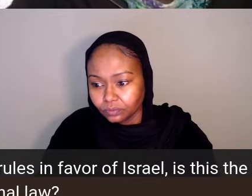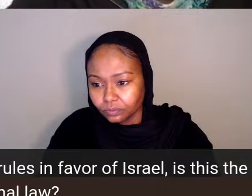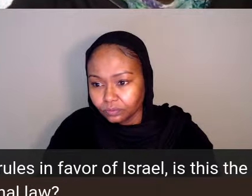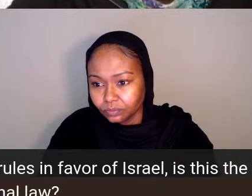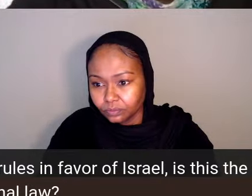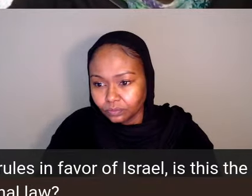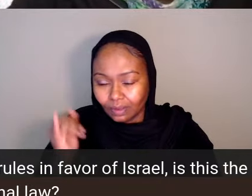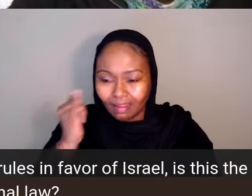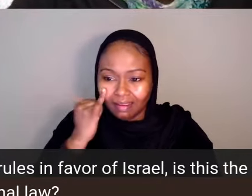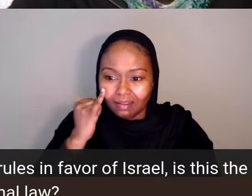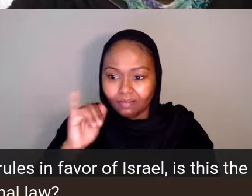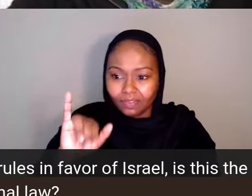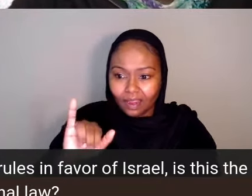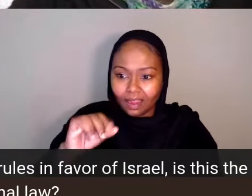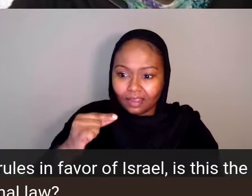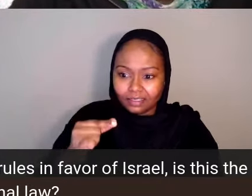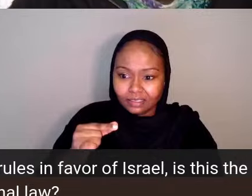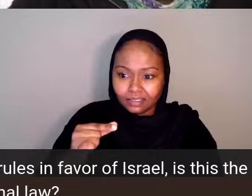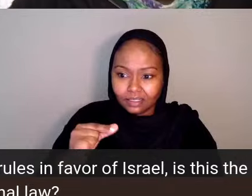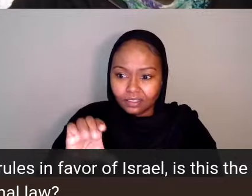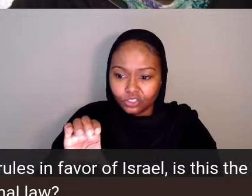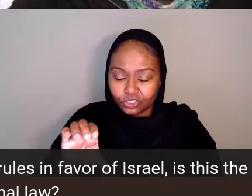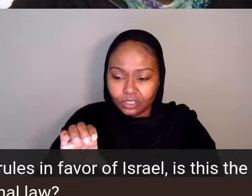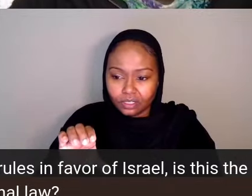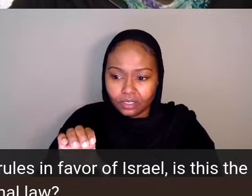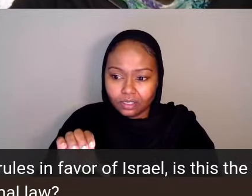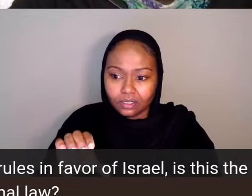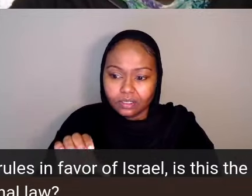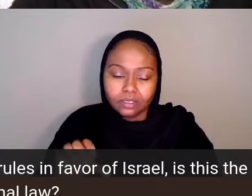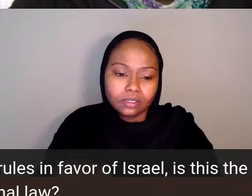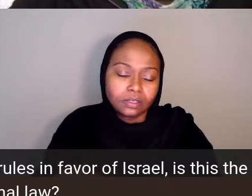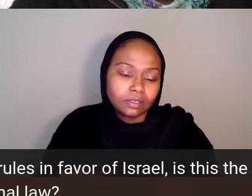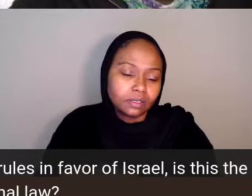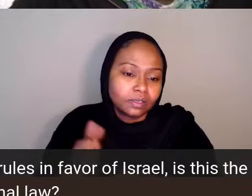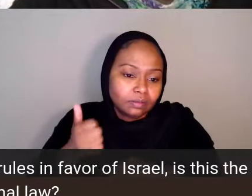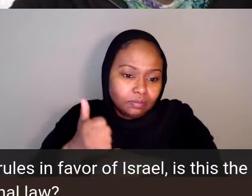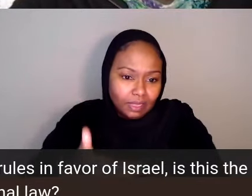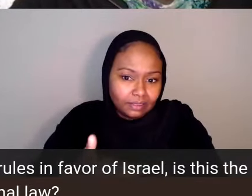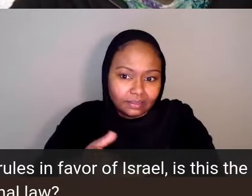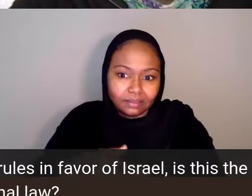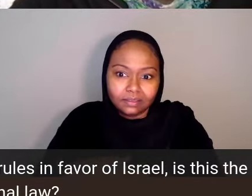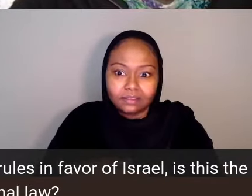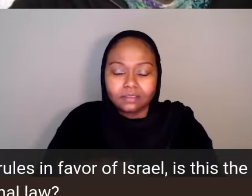the beginning of the end of the significance of international law?